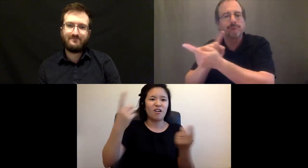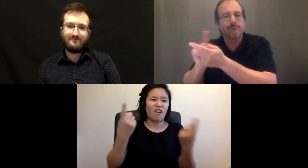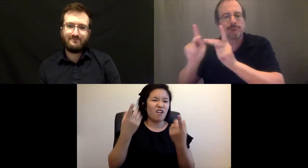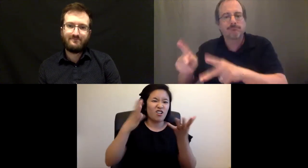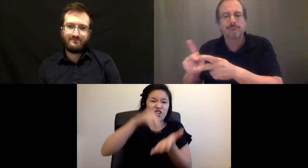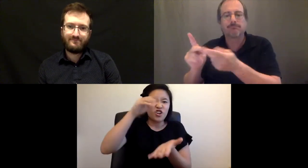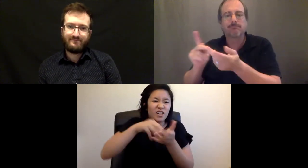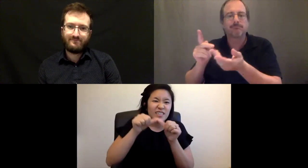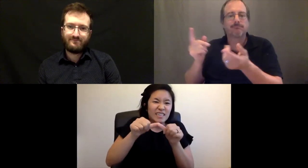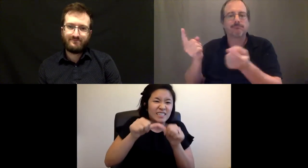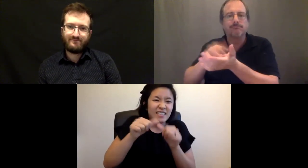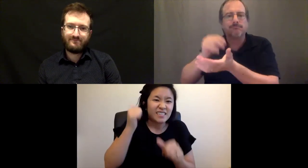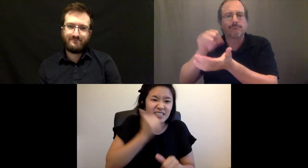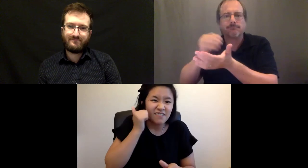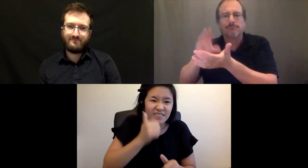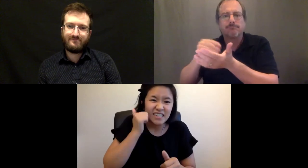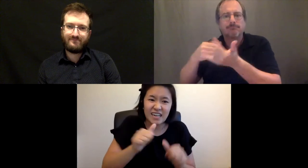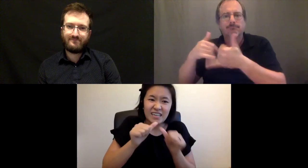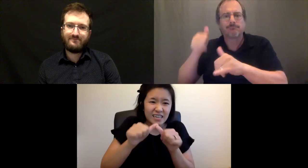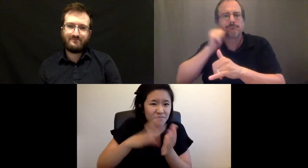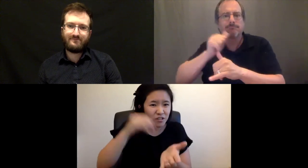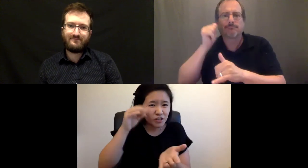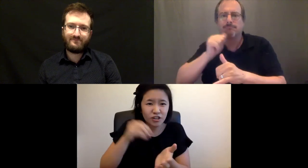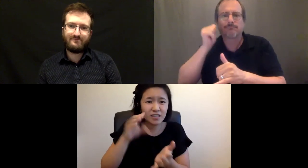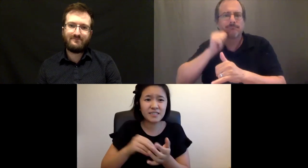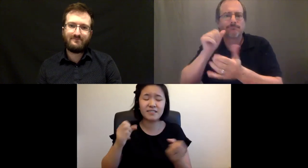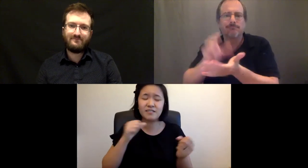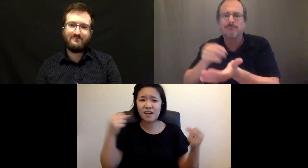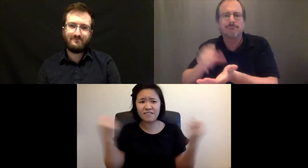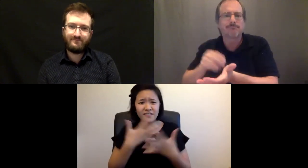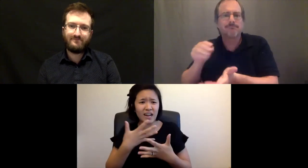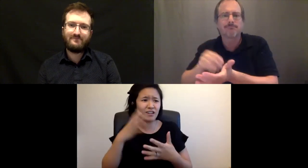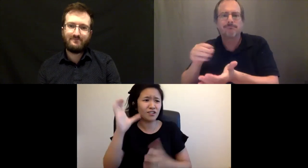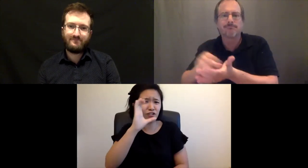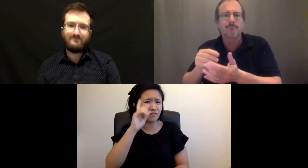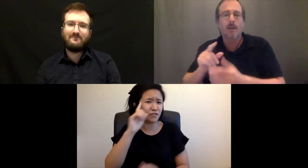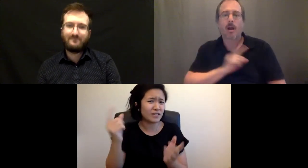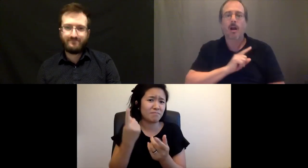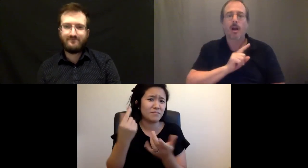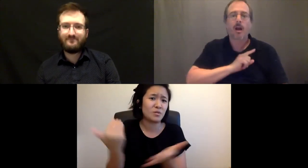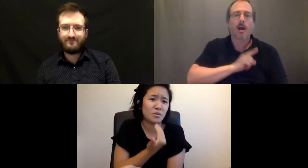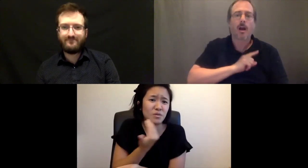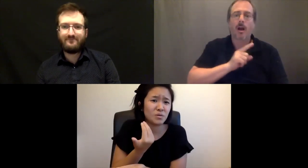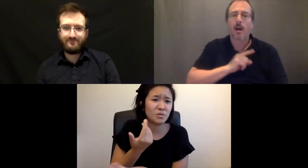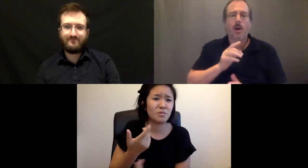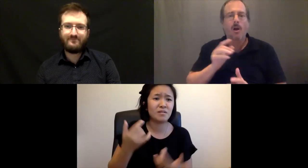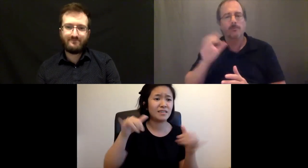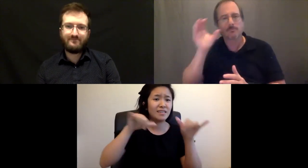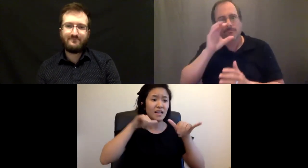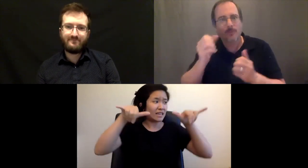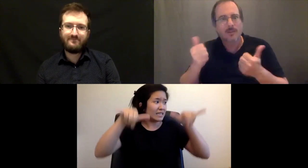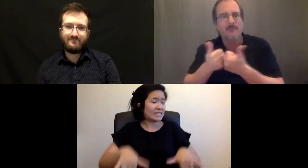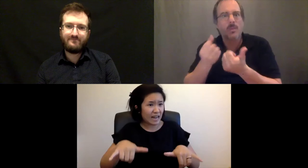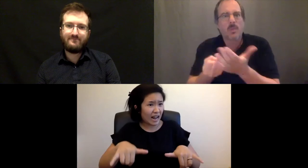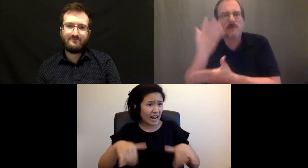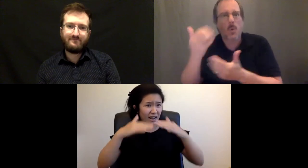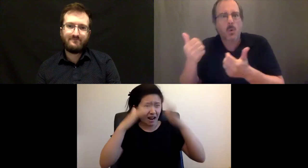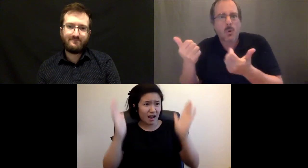and meet the locals. It's you're continuously learning every day. And if you're not afraid, these